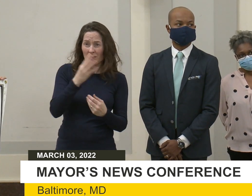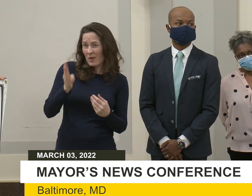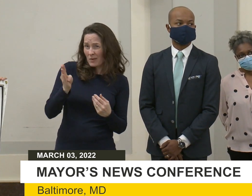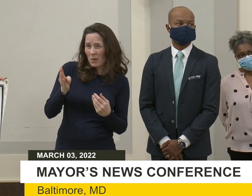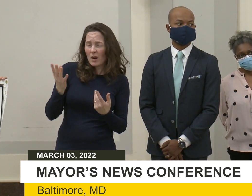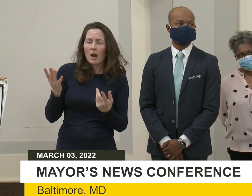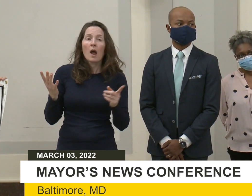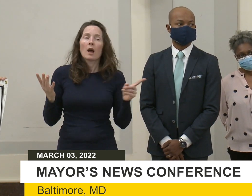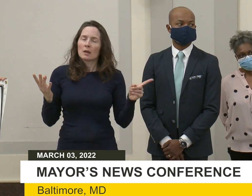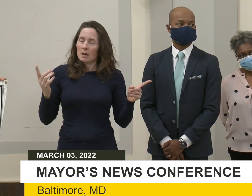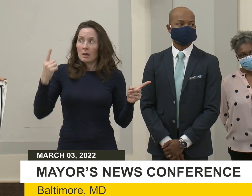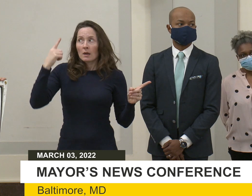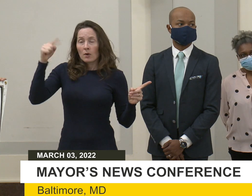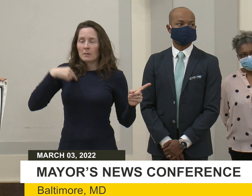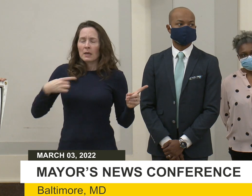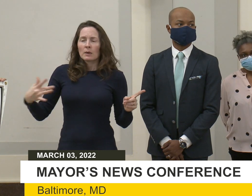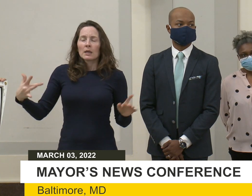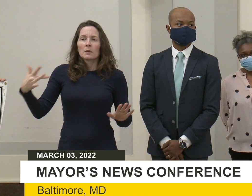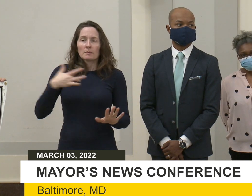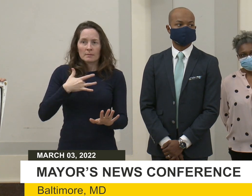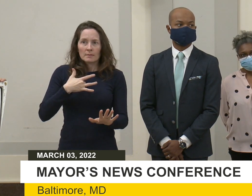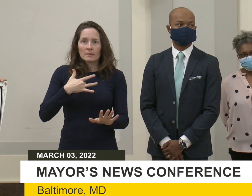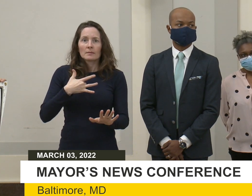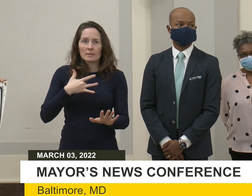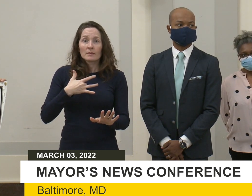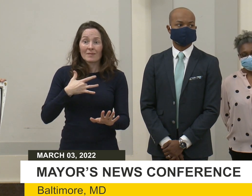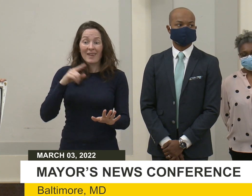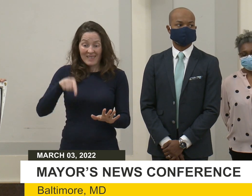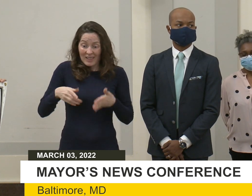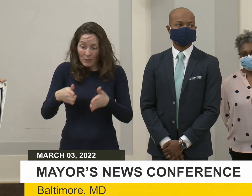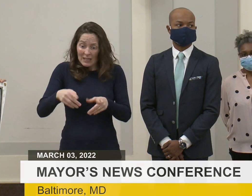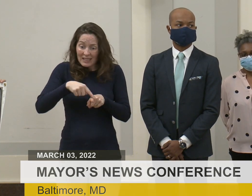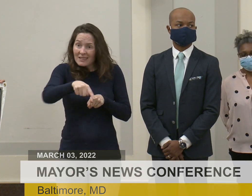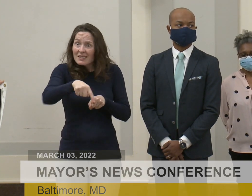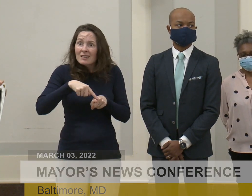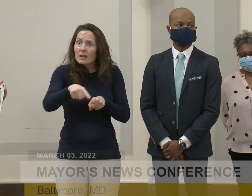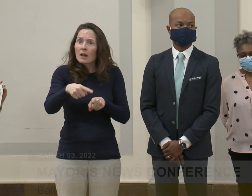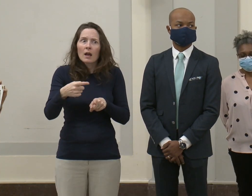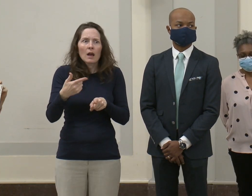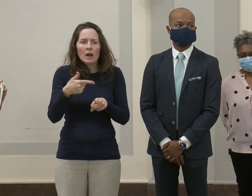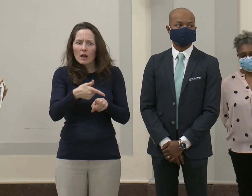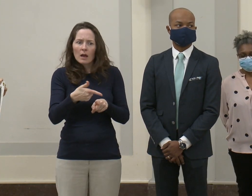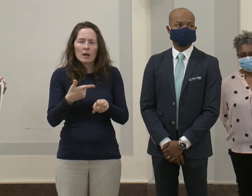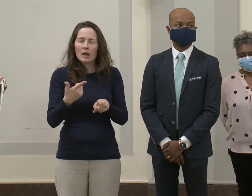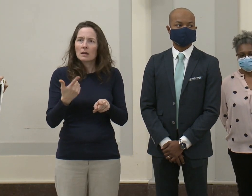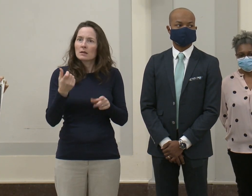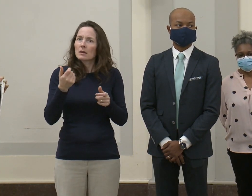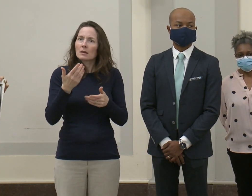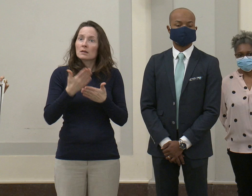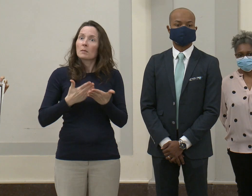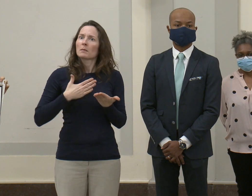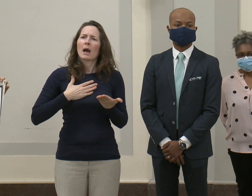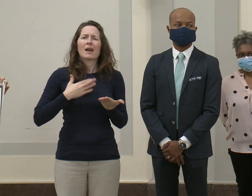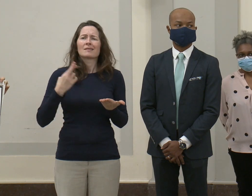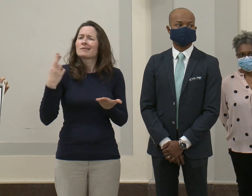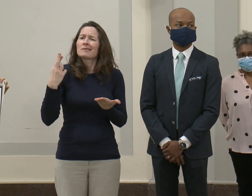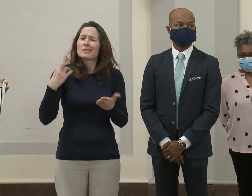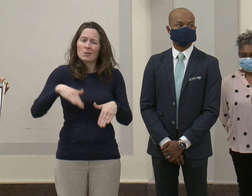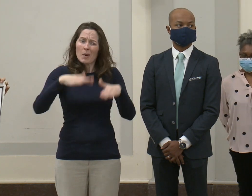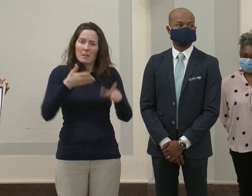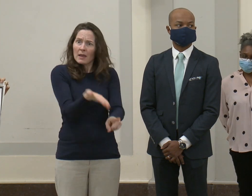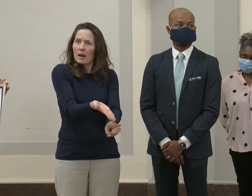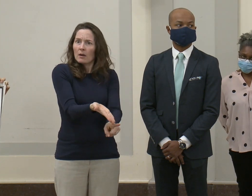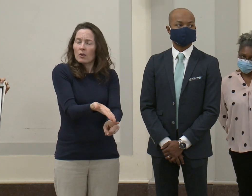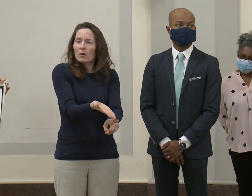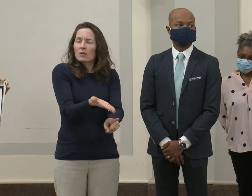That block is a block where some of my closest friends grew up on, that I've stood on that block many days, and my first thing is